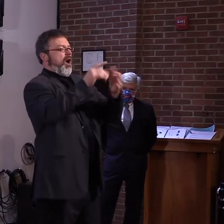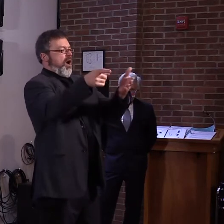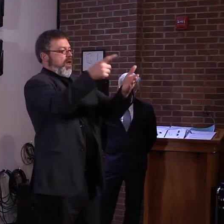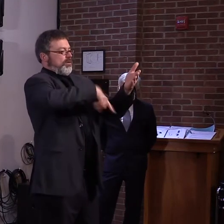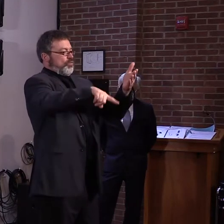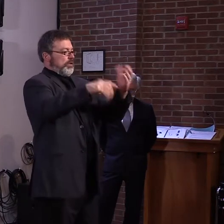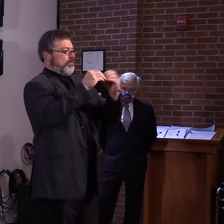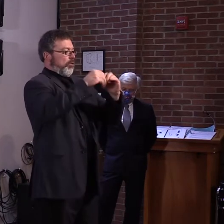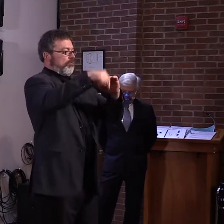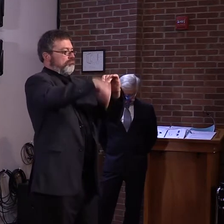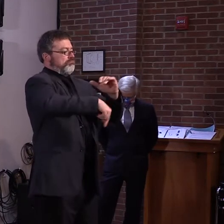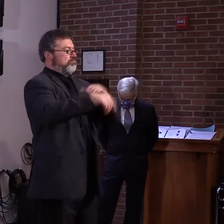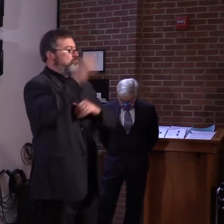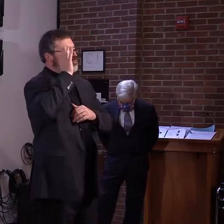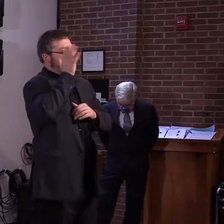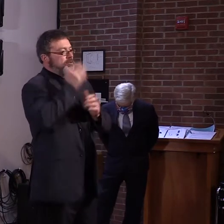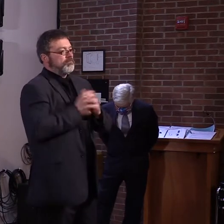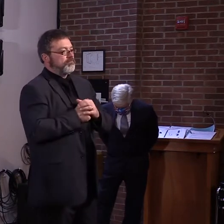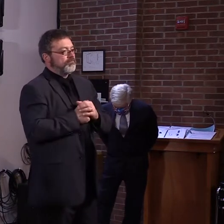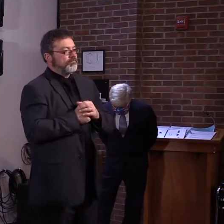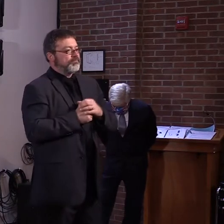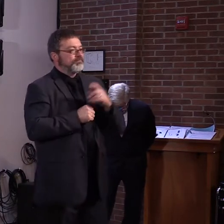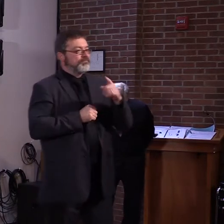Jolie, Local